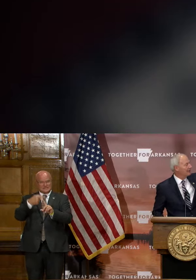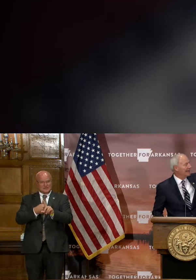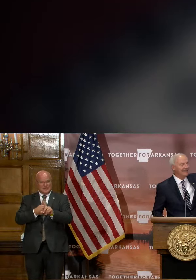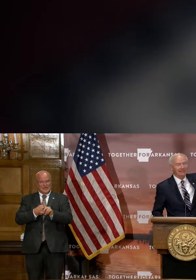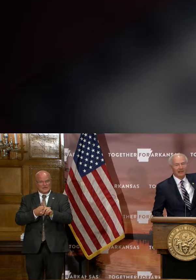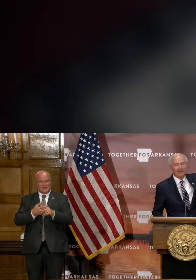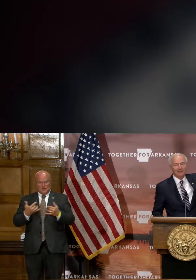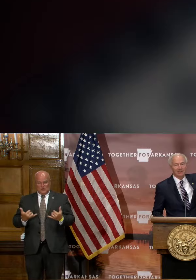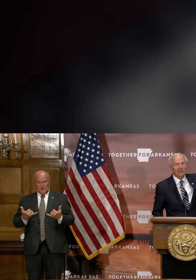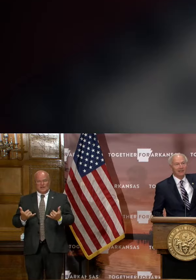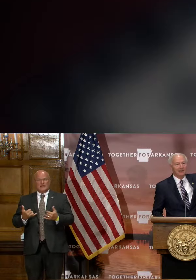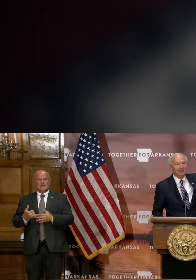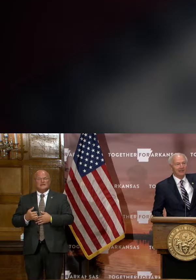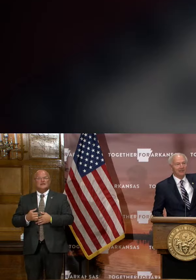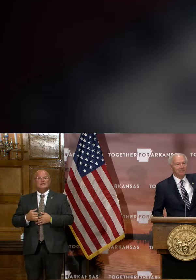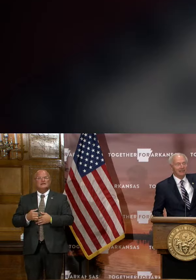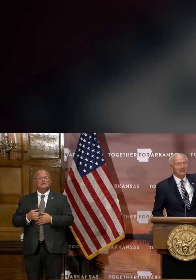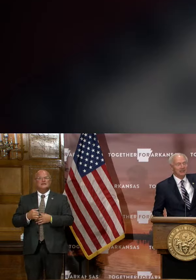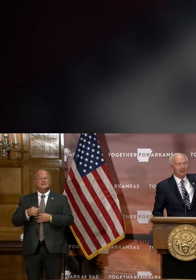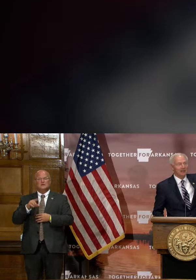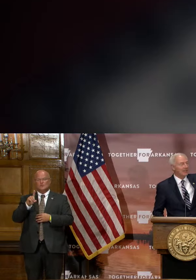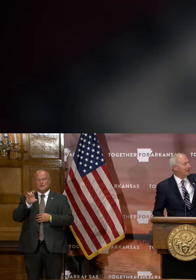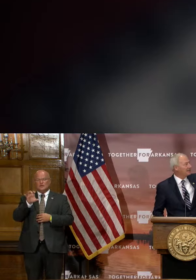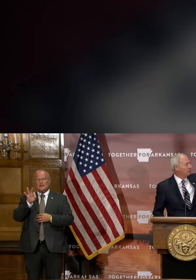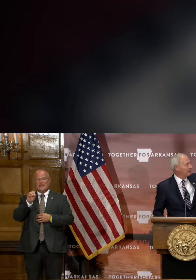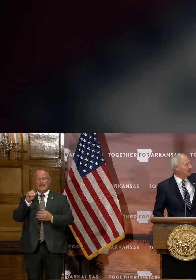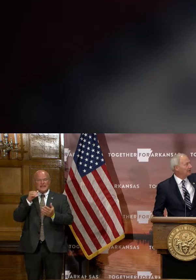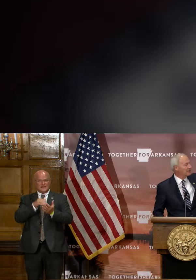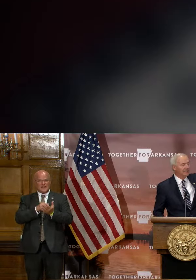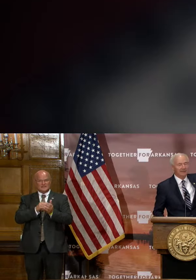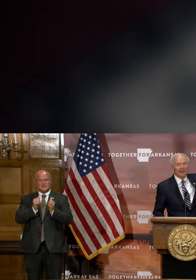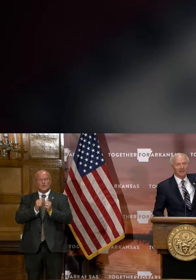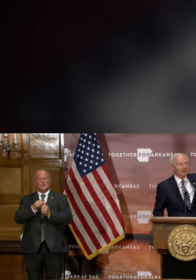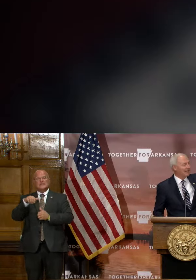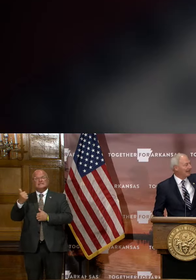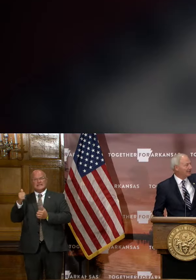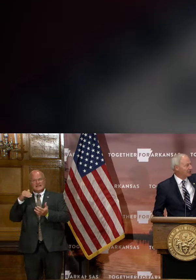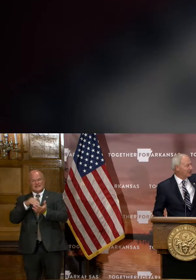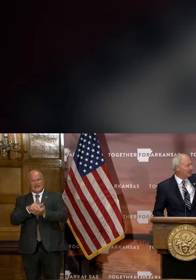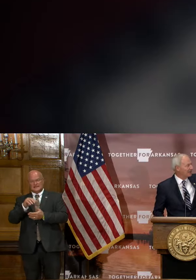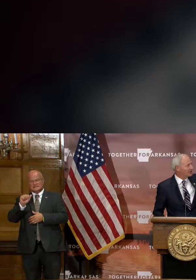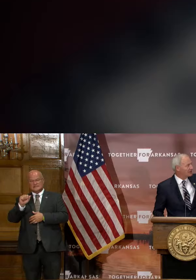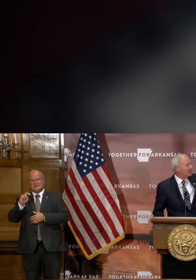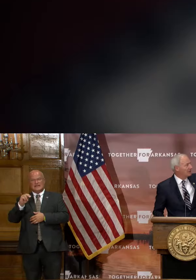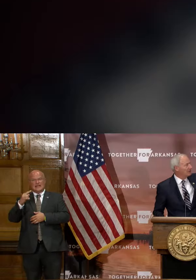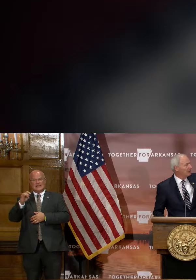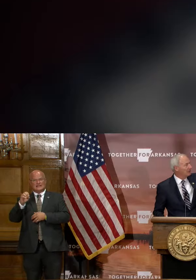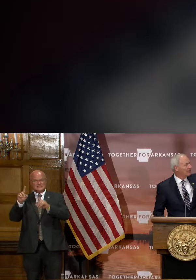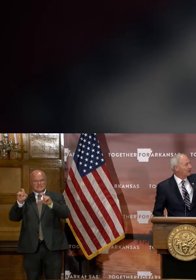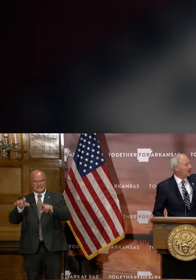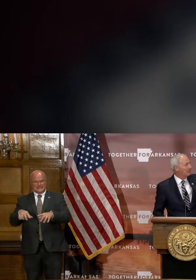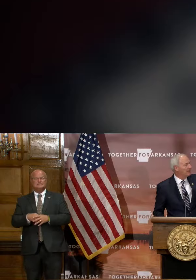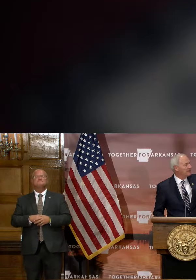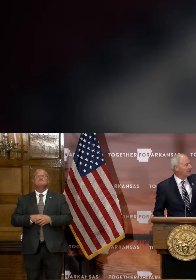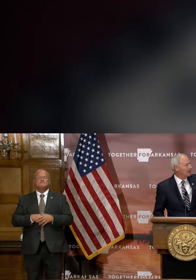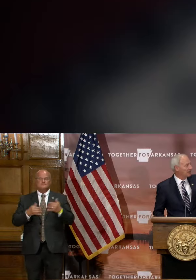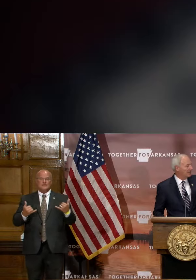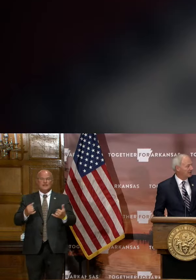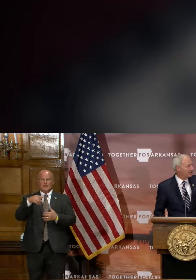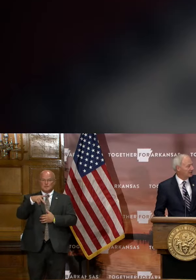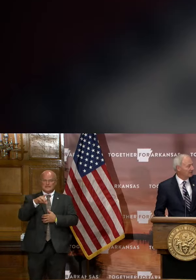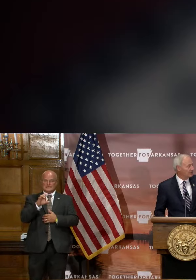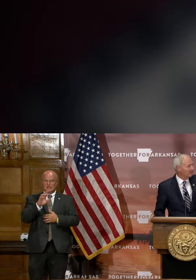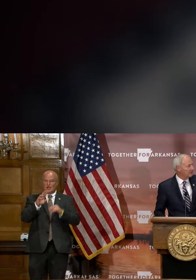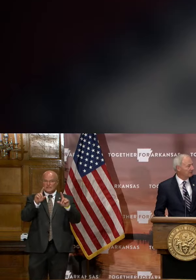were 190,000 PCR tests with another 10,000 antigen tests. So these are our